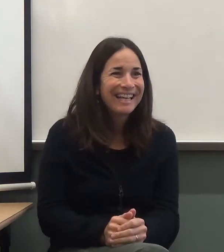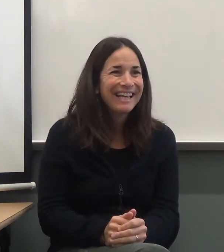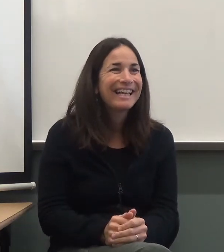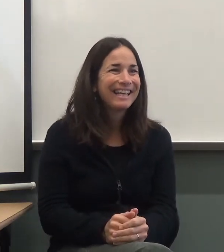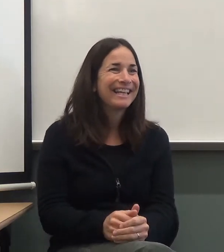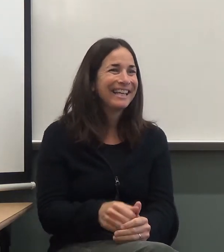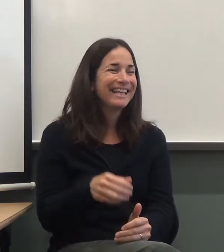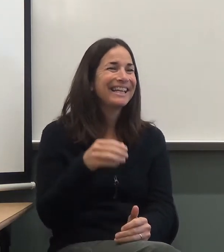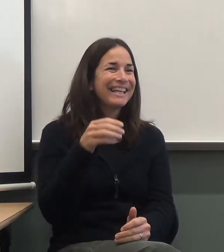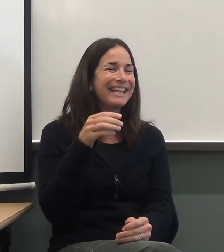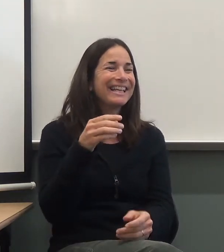A word that